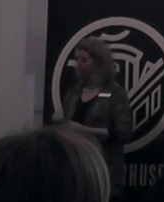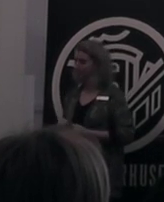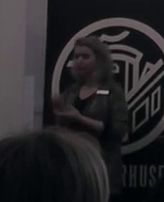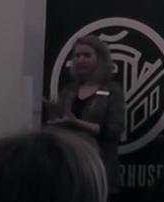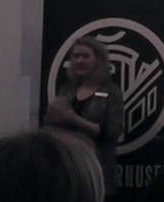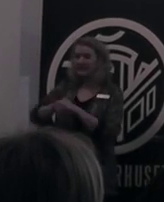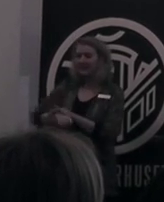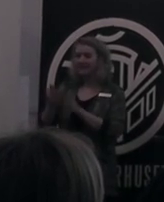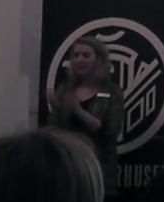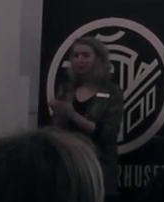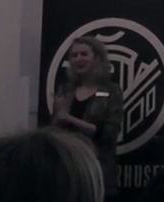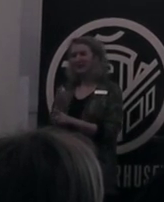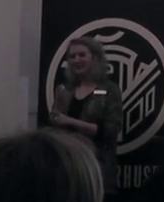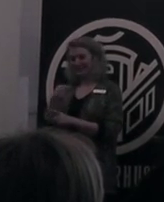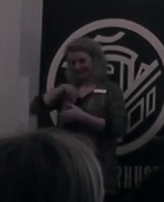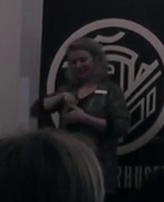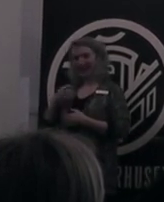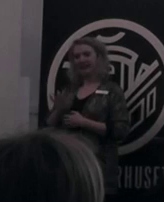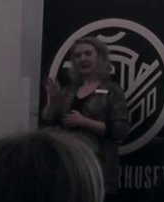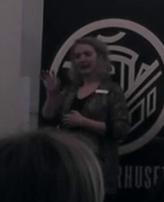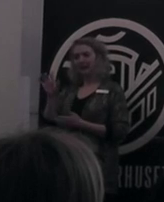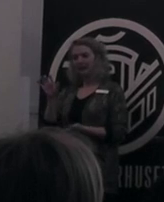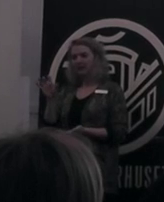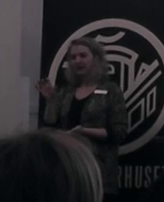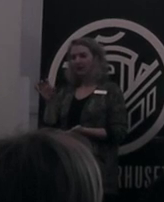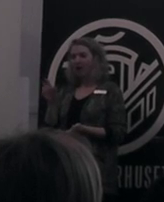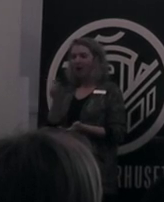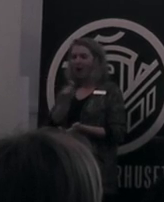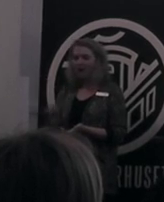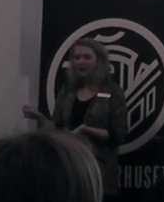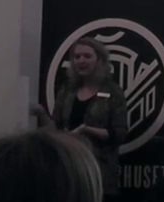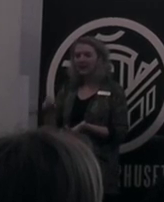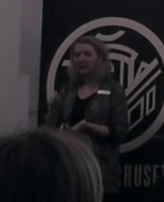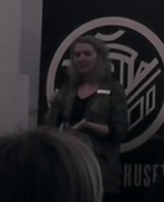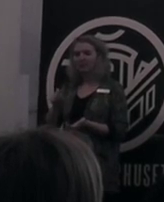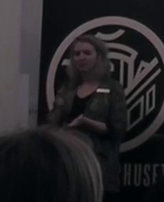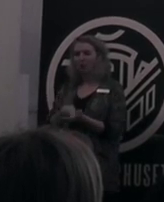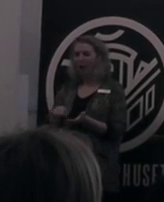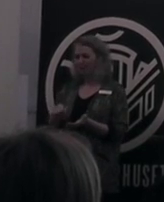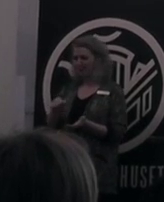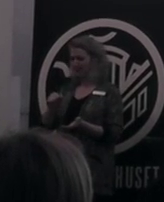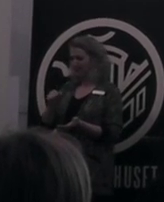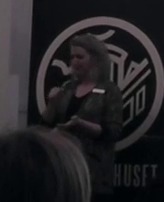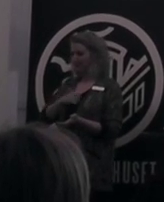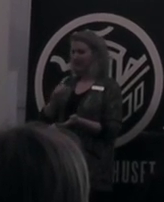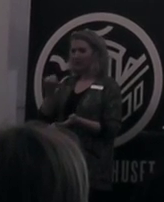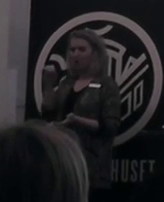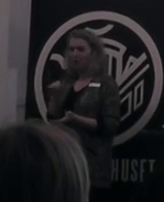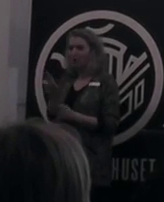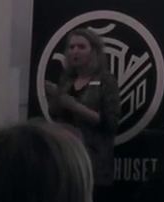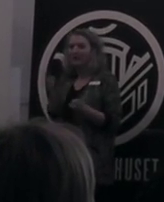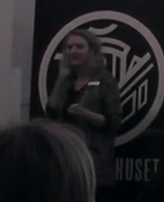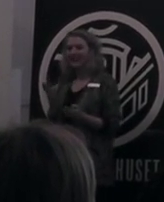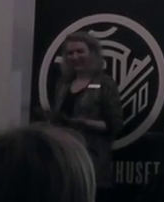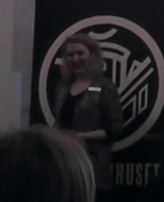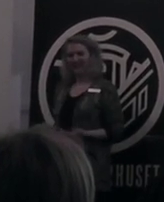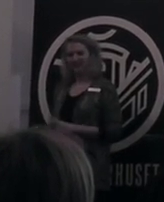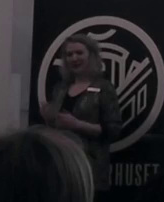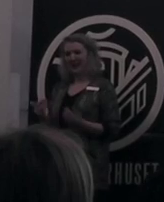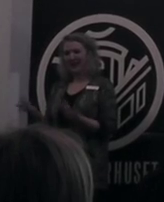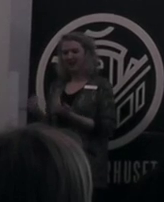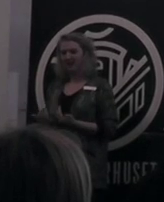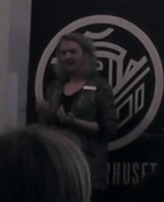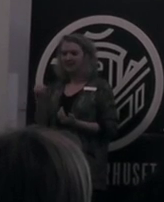authentic. I'm often asked as a family member if I'm sad that my uncle didn't get to see a day like today where we have